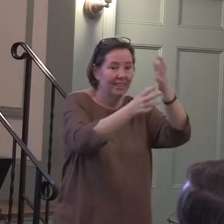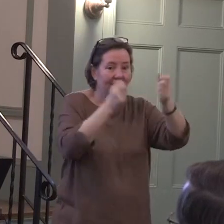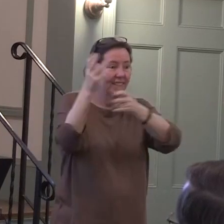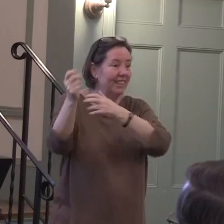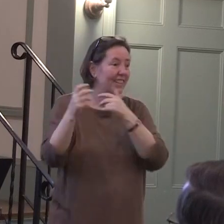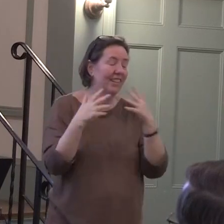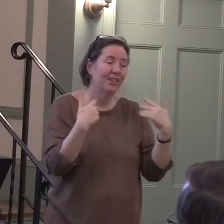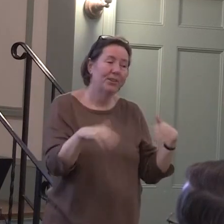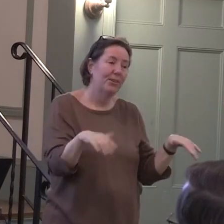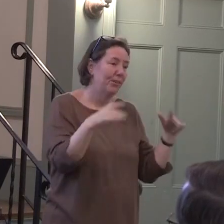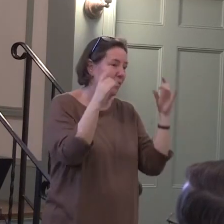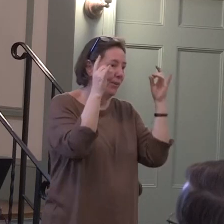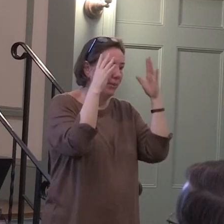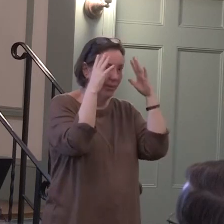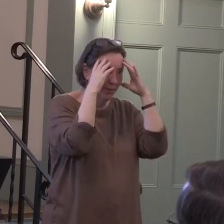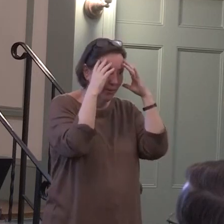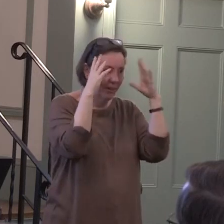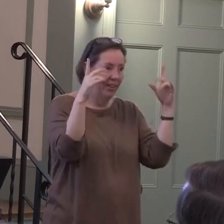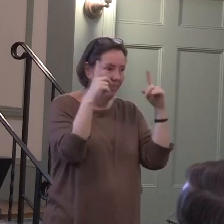was a horrible occasion.